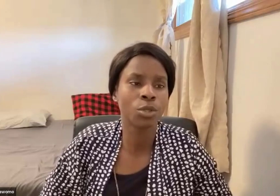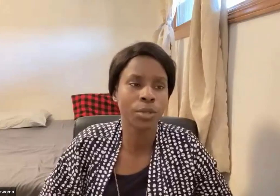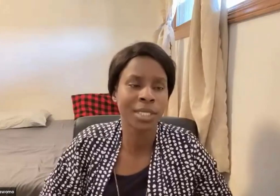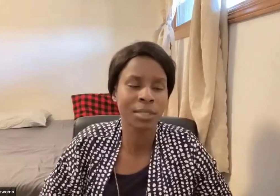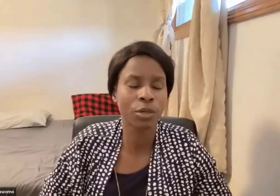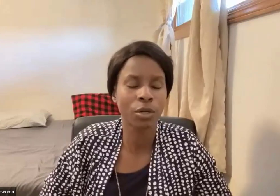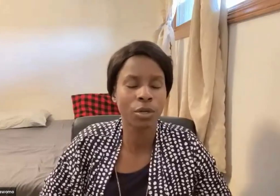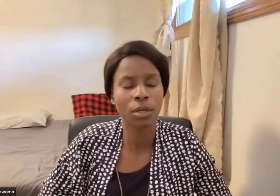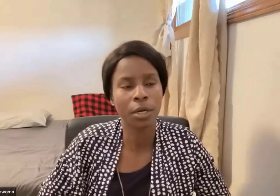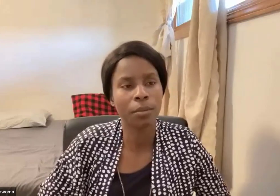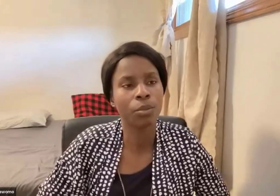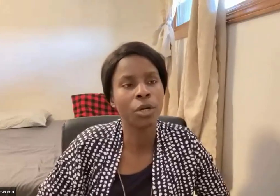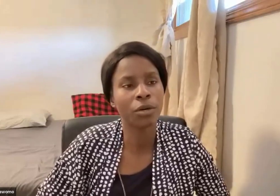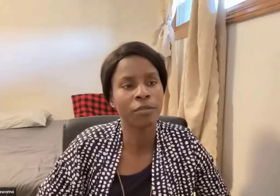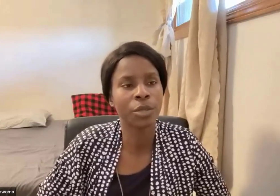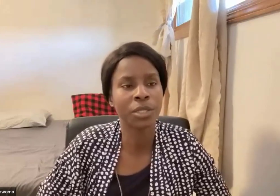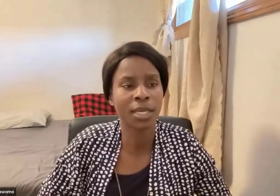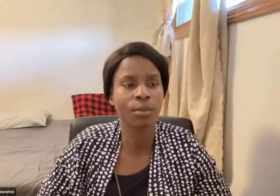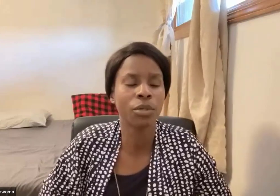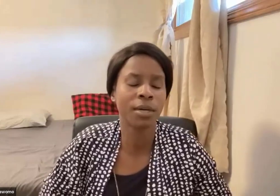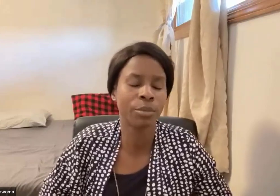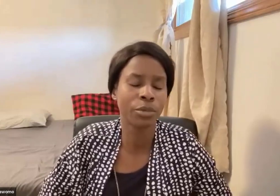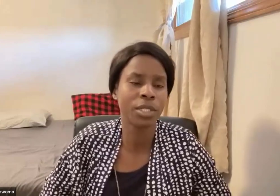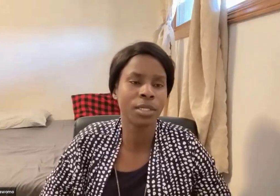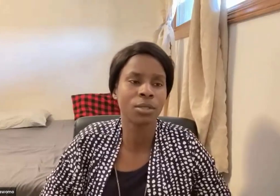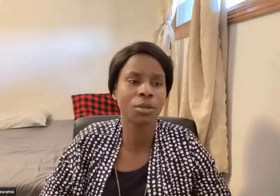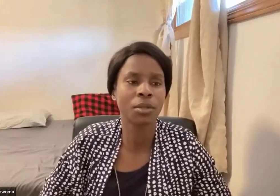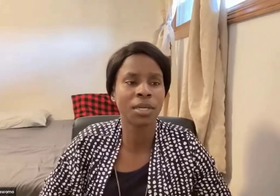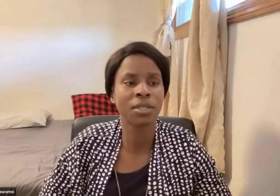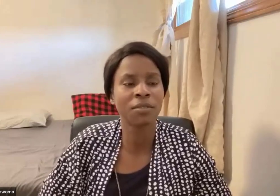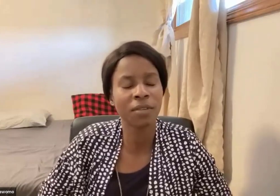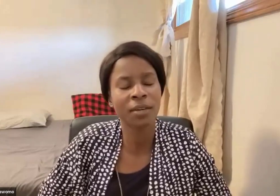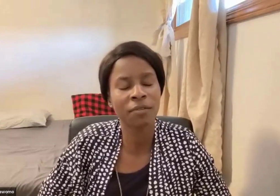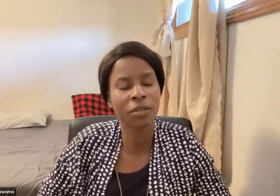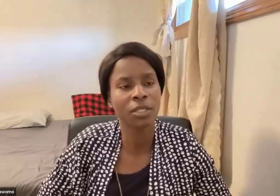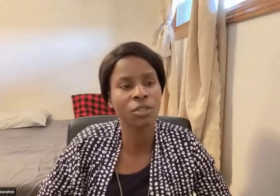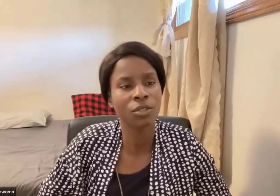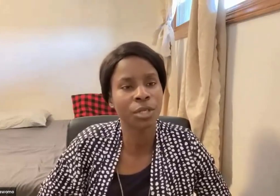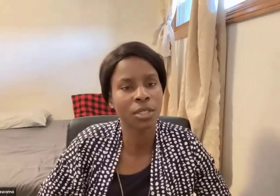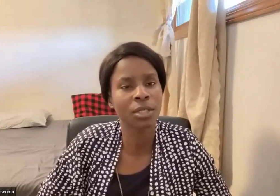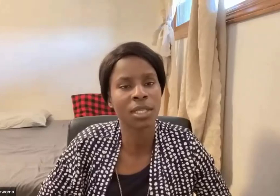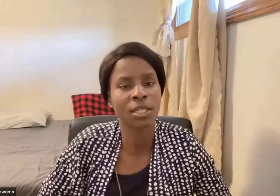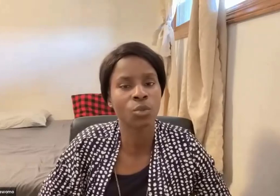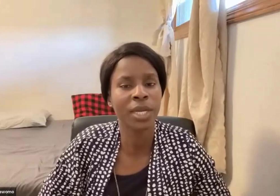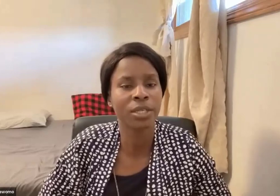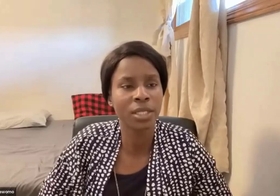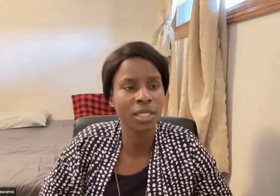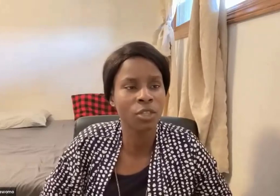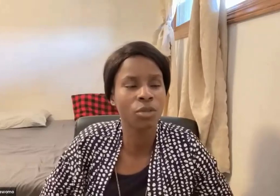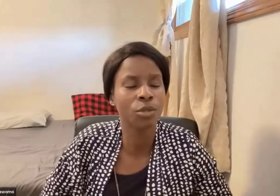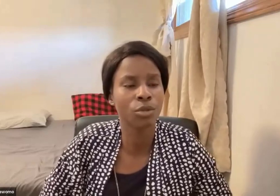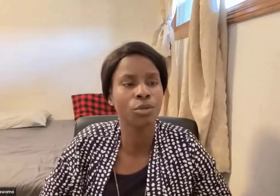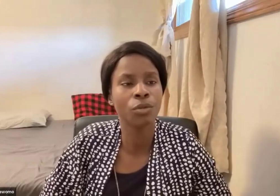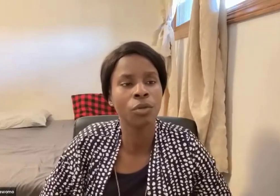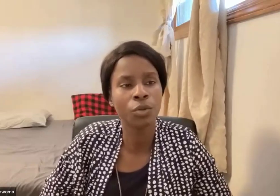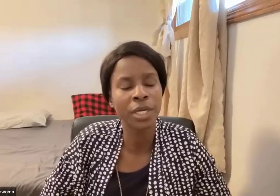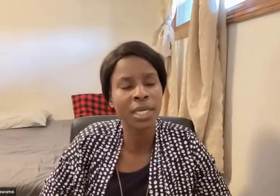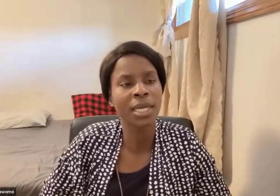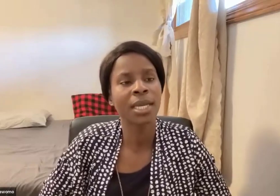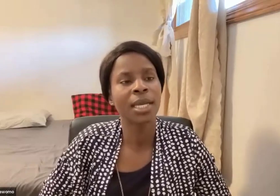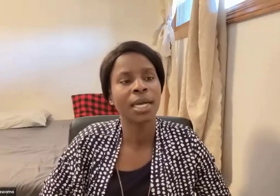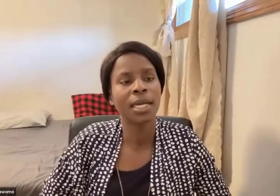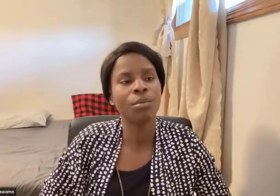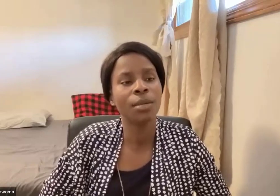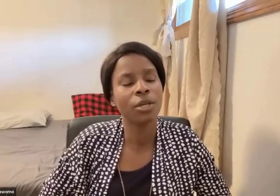they don't want to explore more of multimodal projects. So there is fear for the instructors that we are not equipped to do the